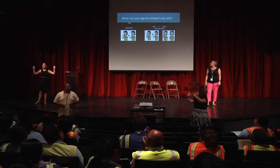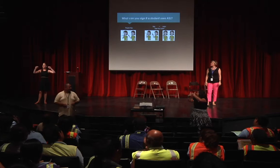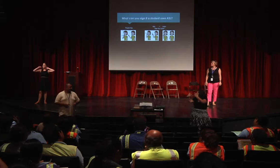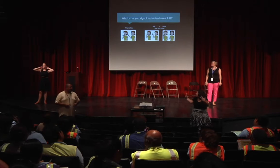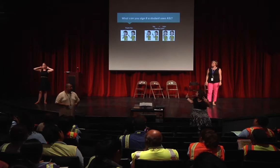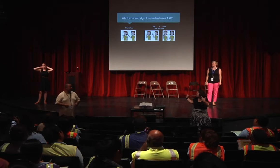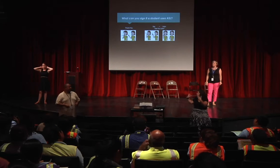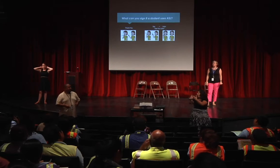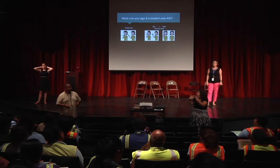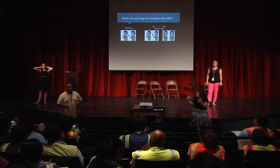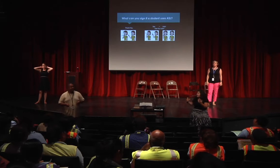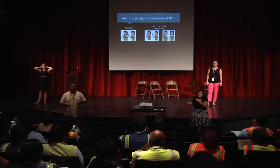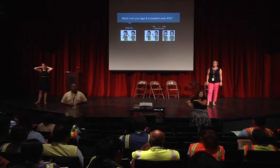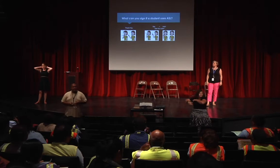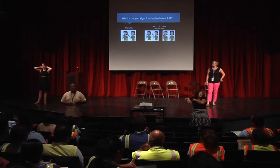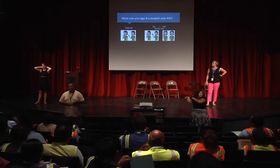okay. So